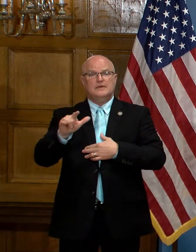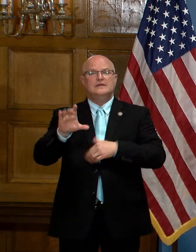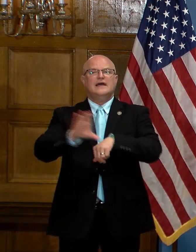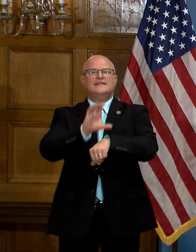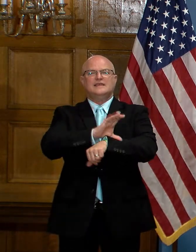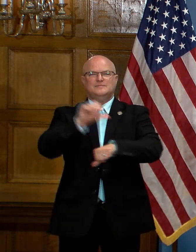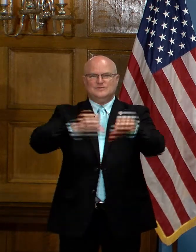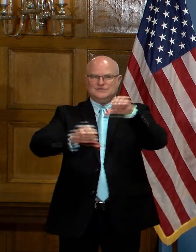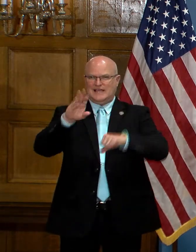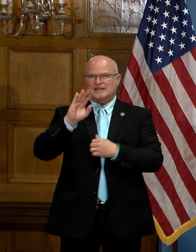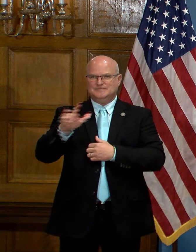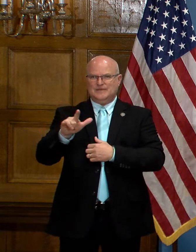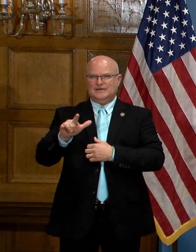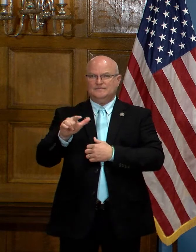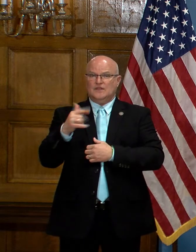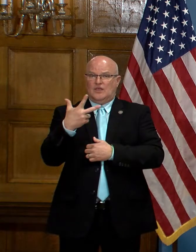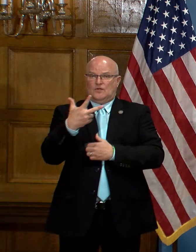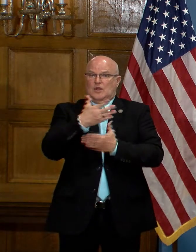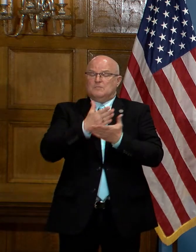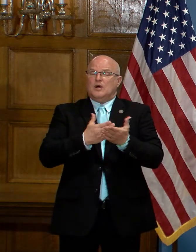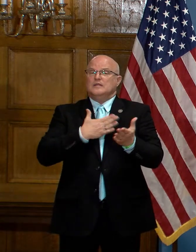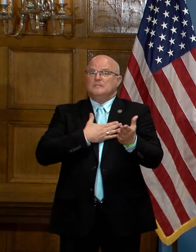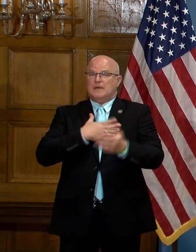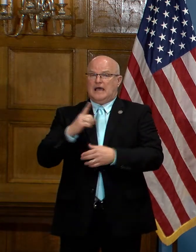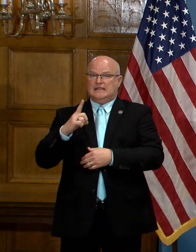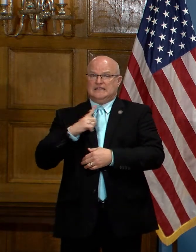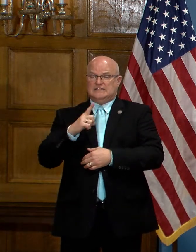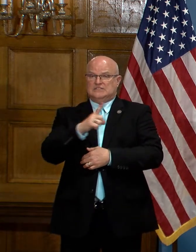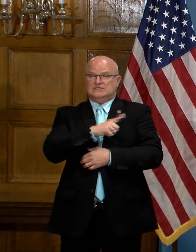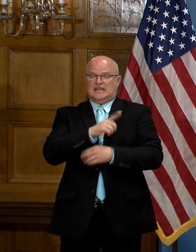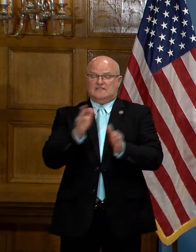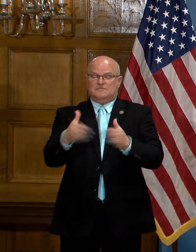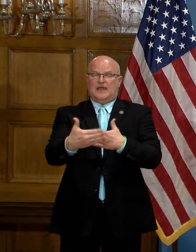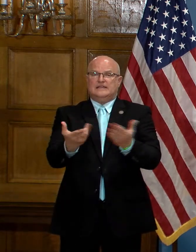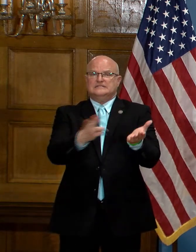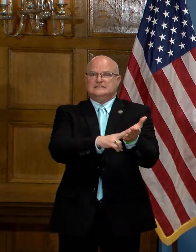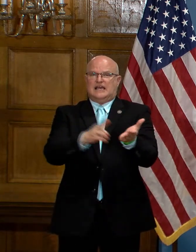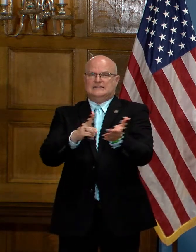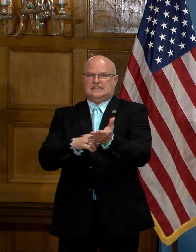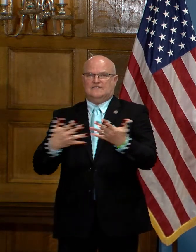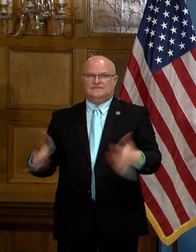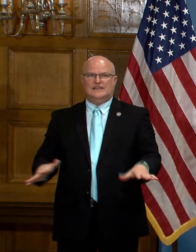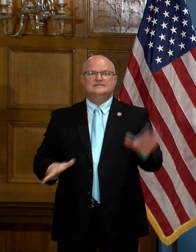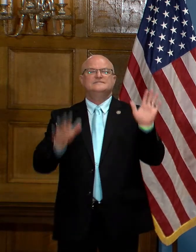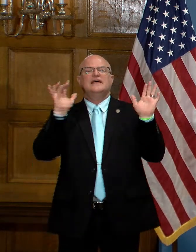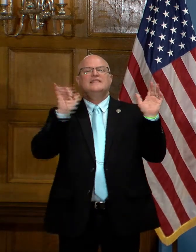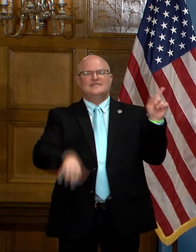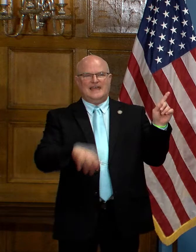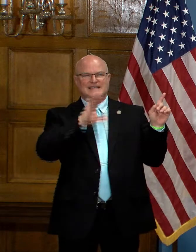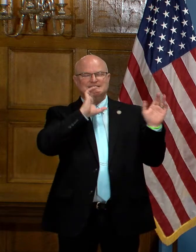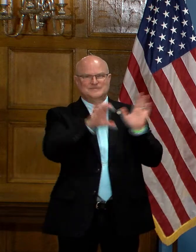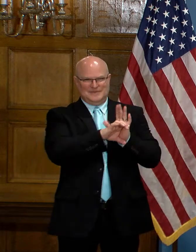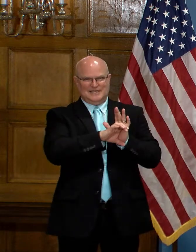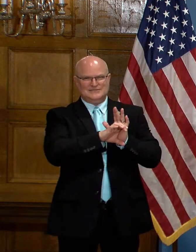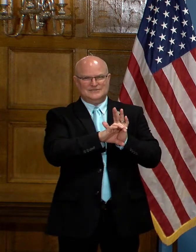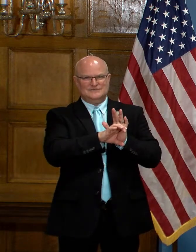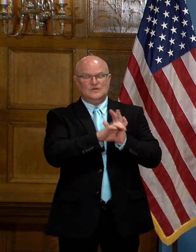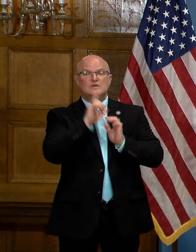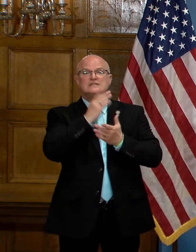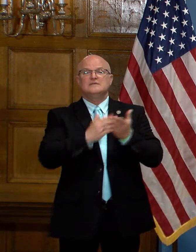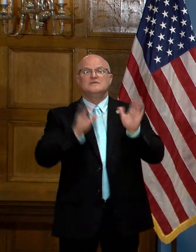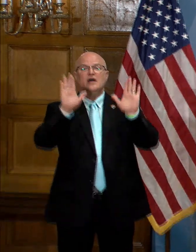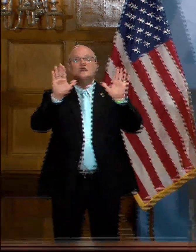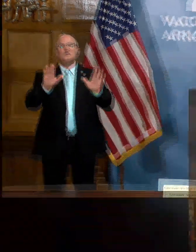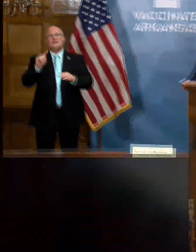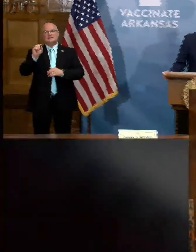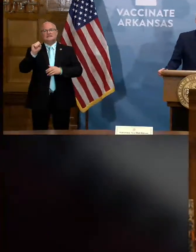bill, and so there's 3 parts of my legislative package that has been signed into law. Yes, that's the picture of really some of our